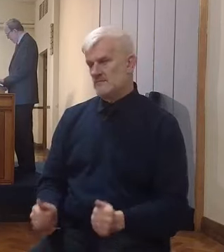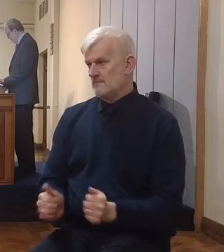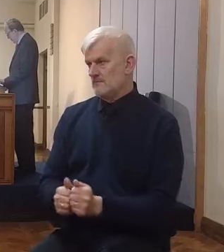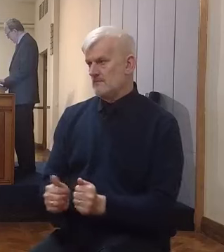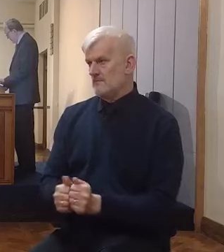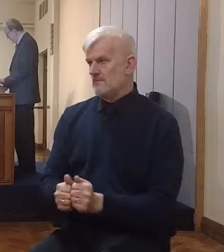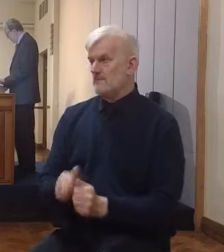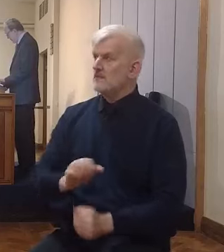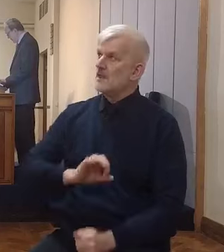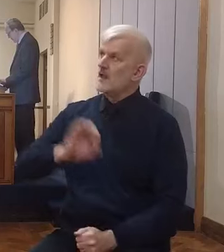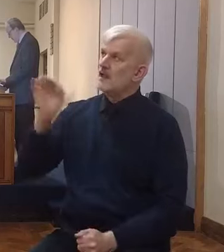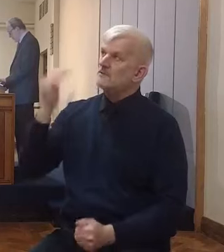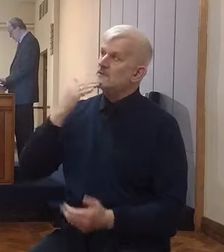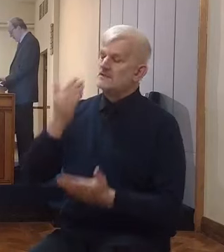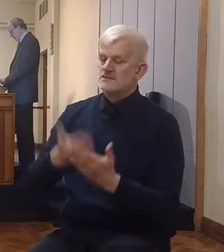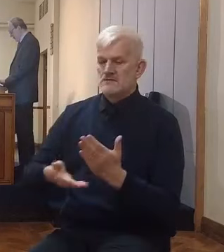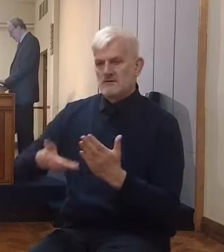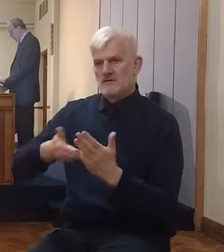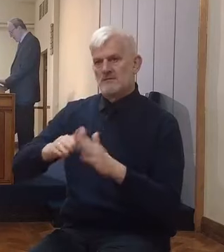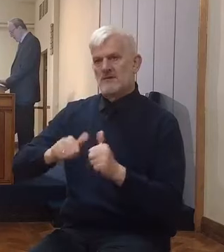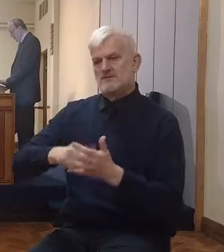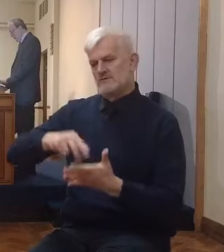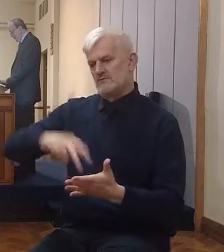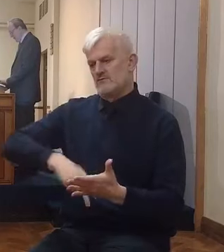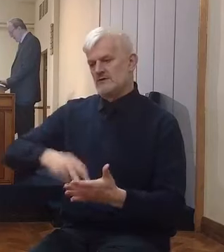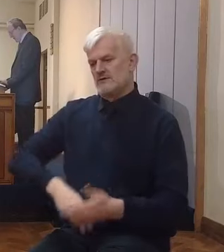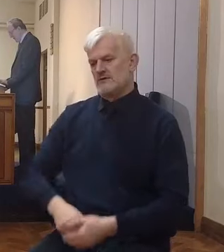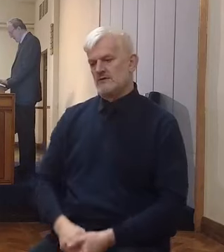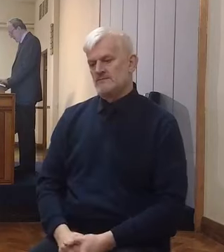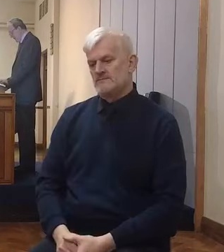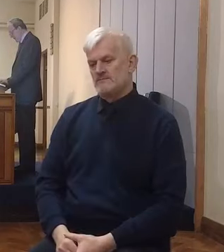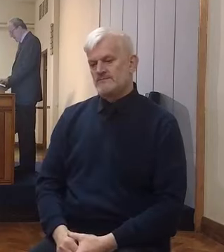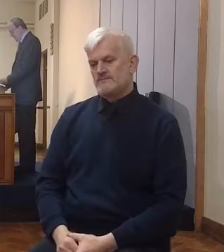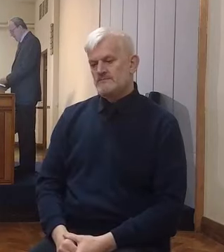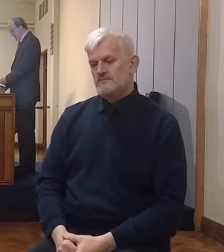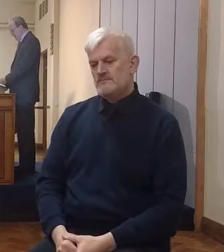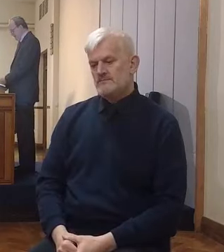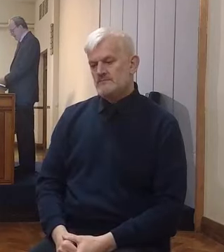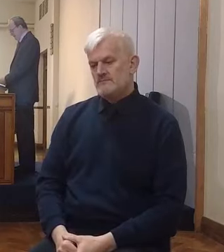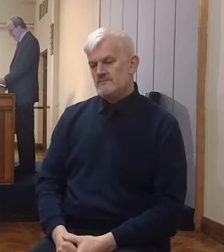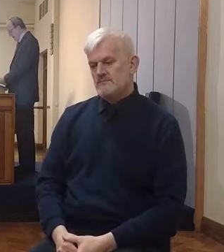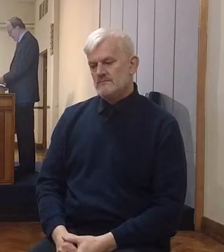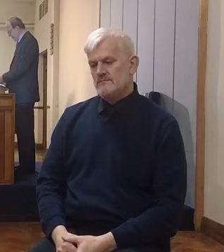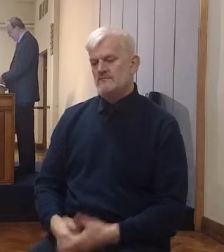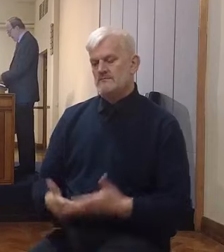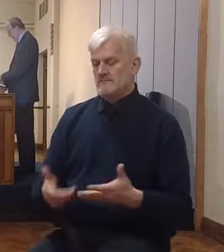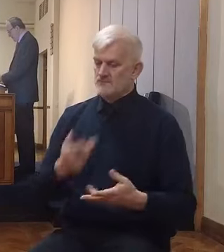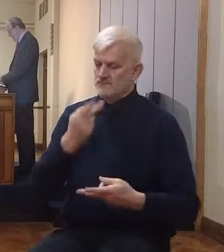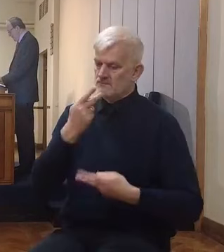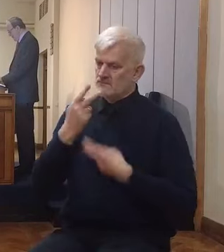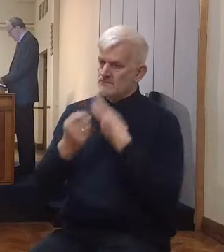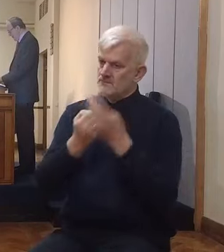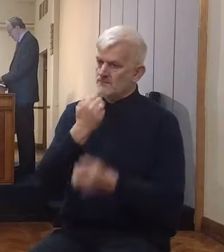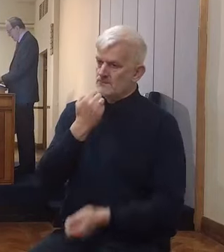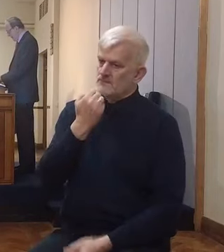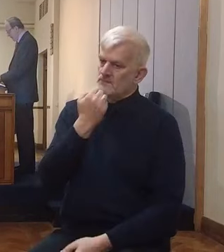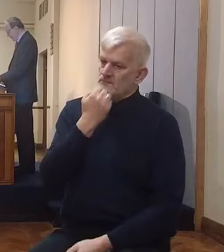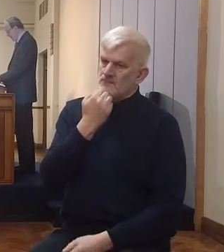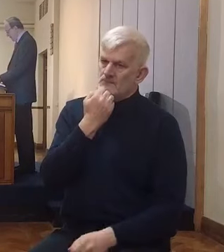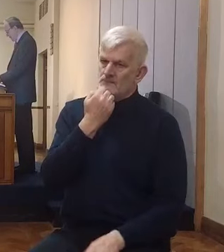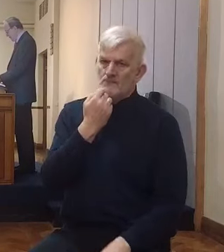We call at his blessing to the reading of his word. Let's sing together the hymn